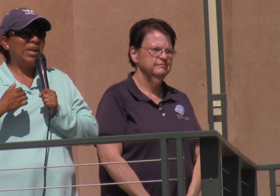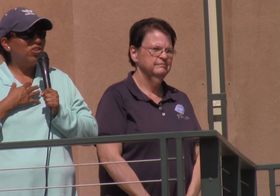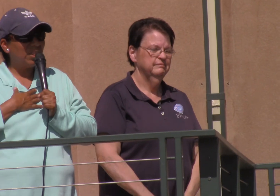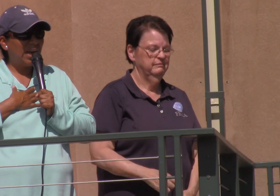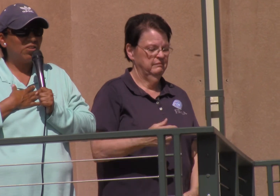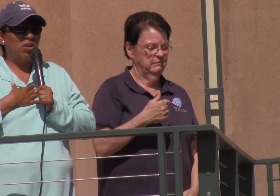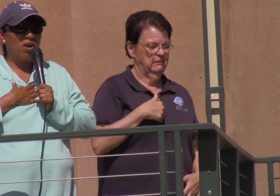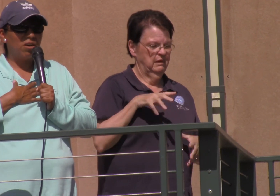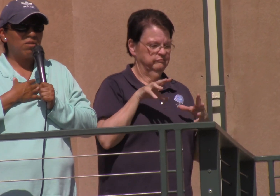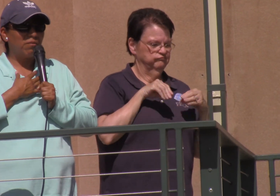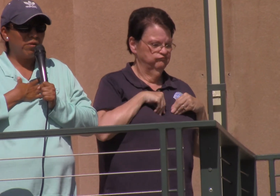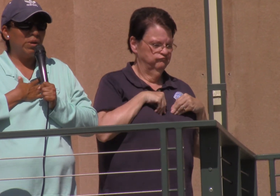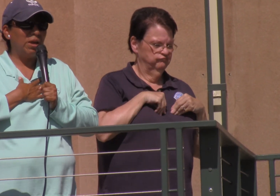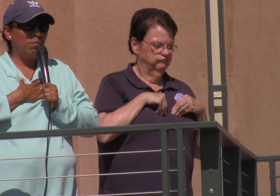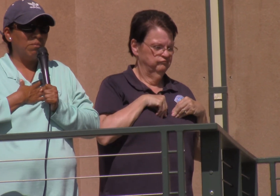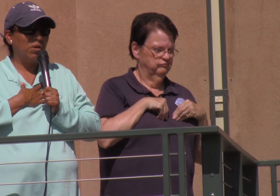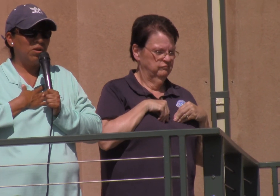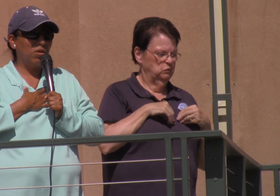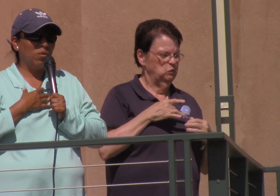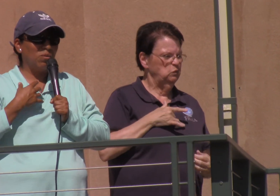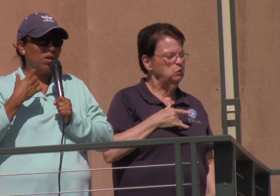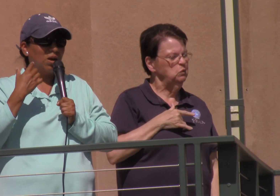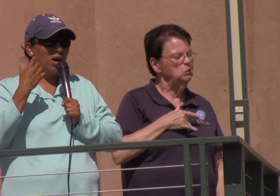So I took that to heart from him,